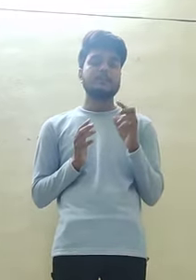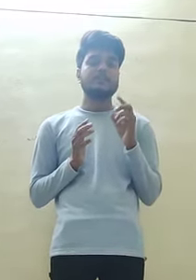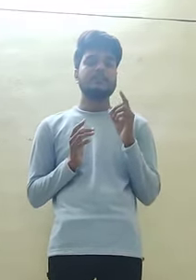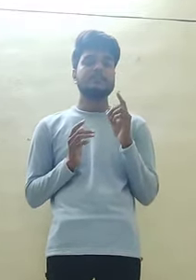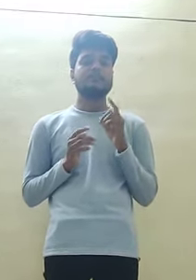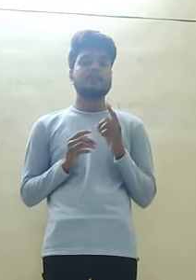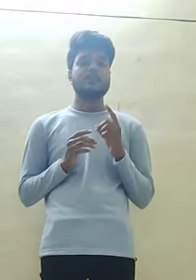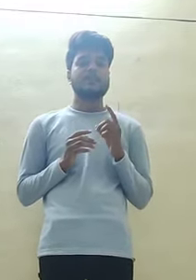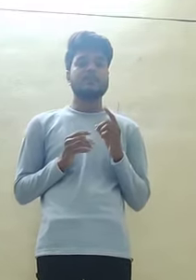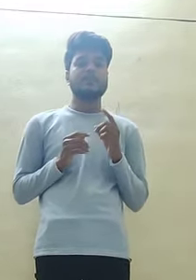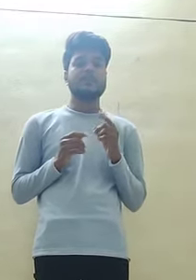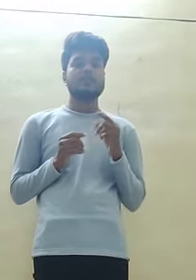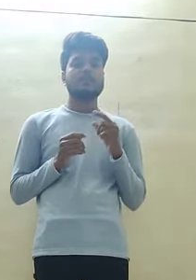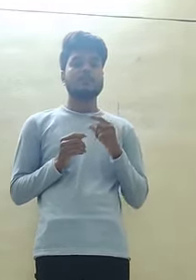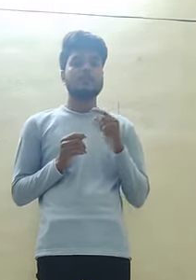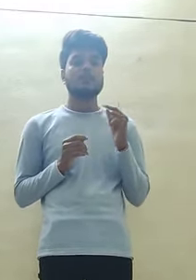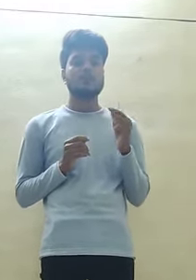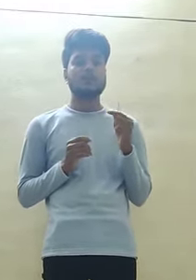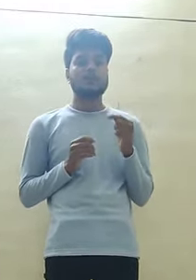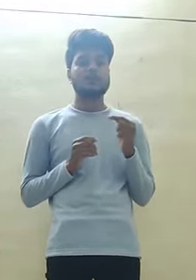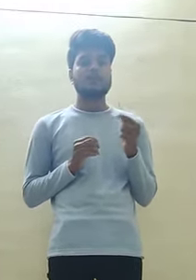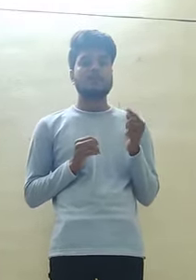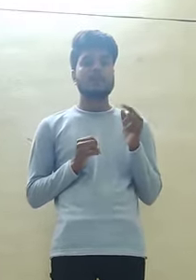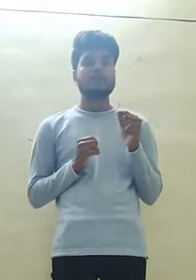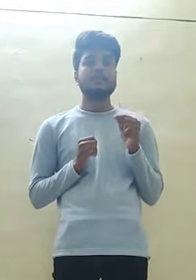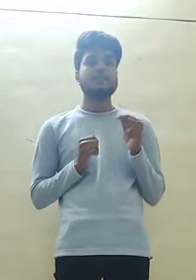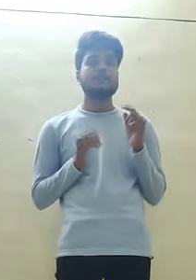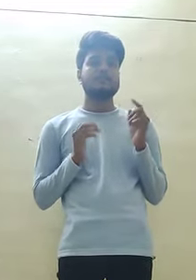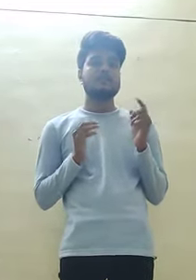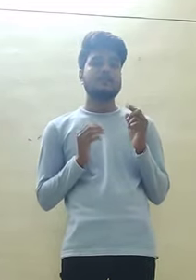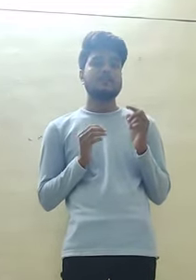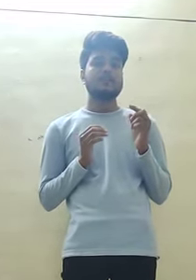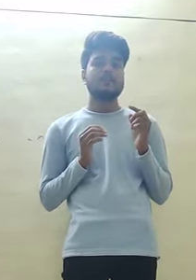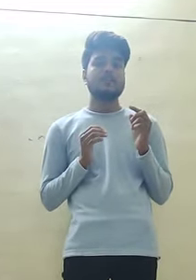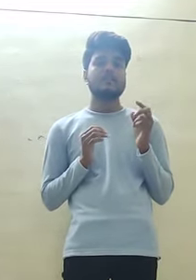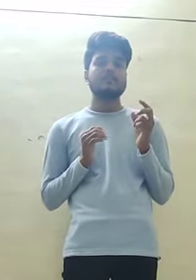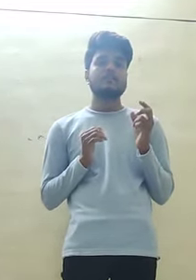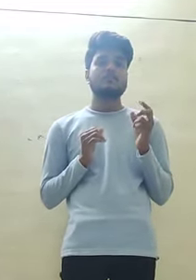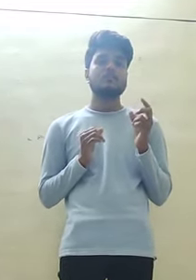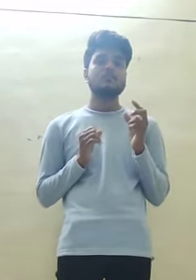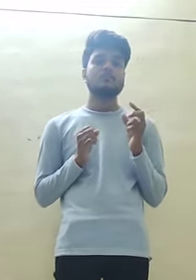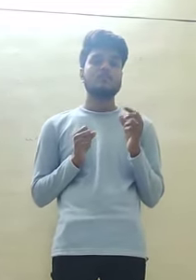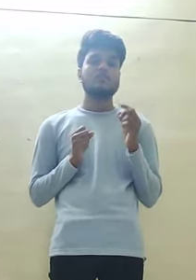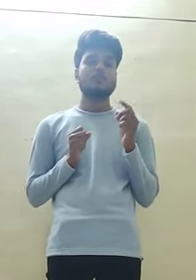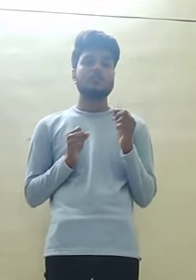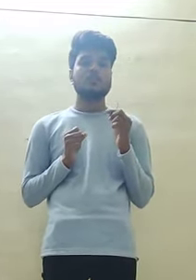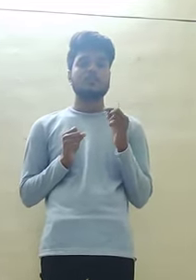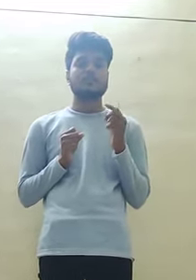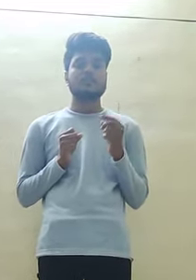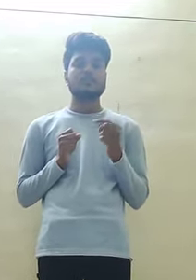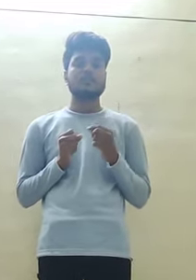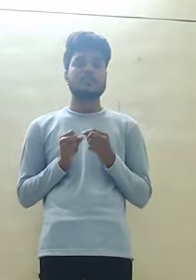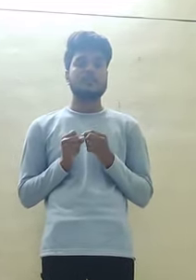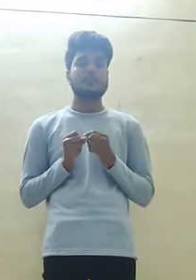list there is one parameter, then token arrow, and then the curly braces. So this is the body of single parameter